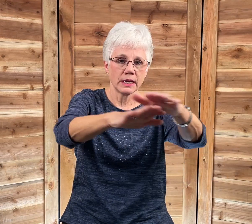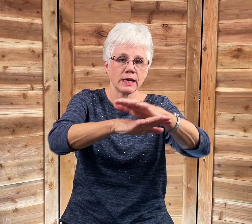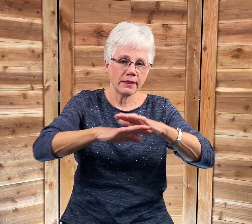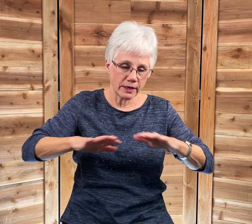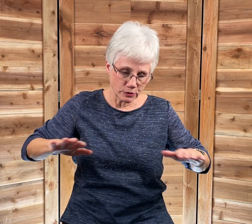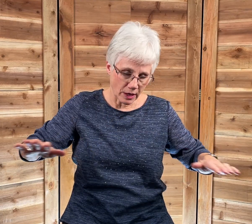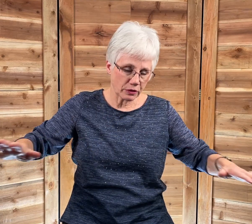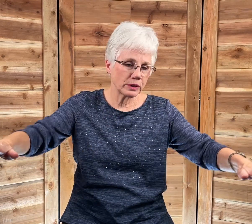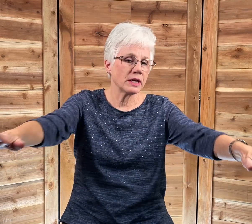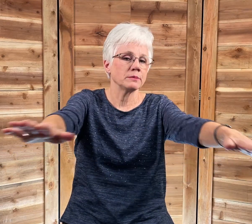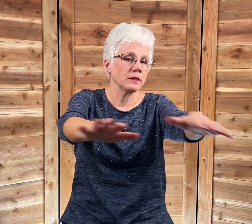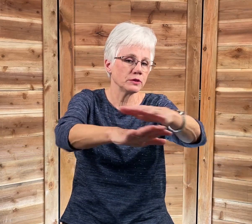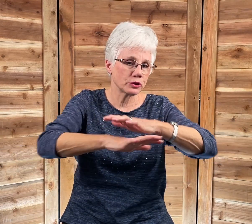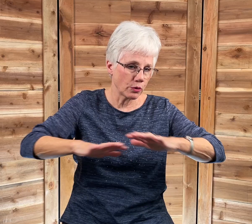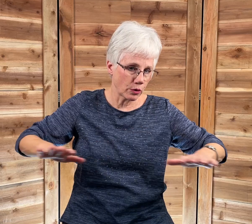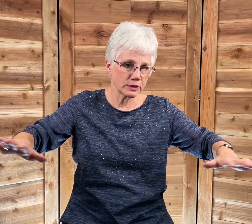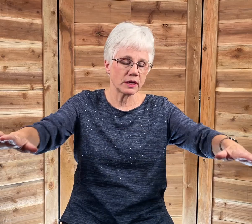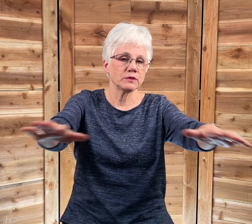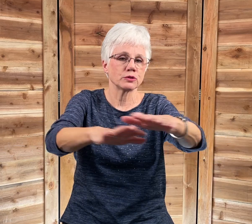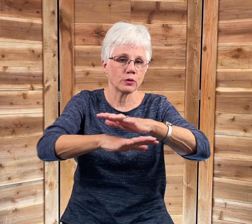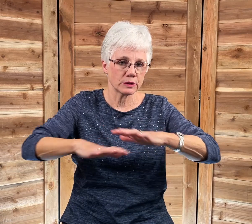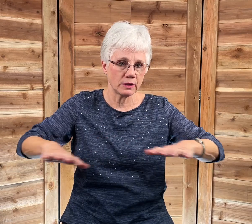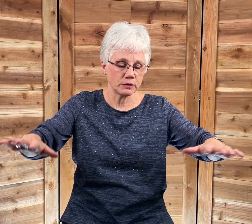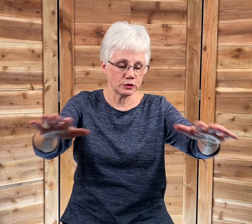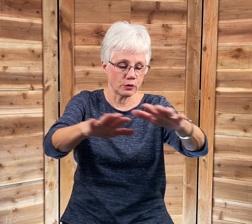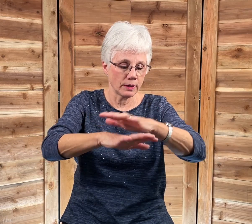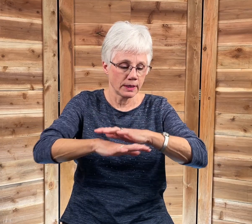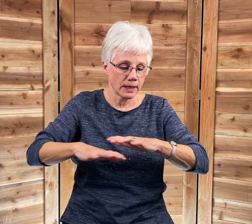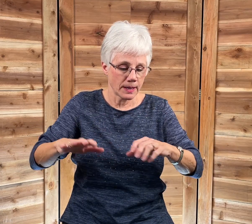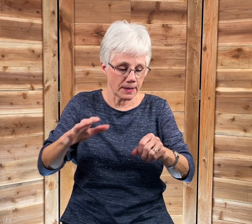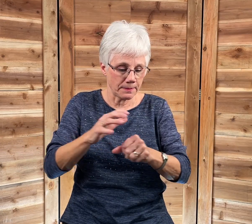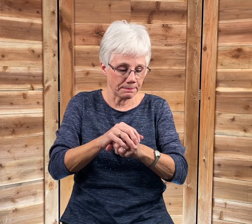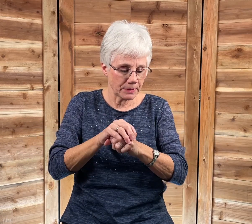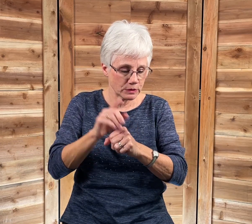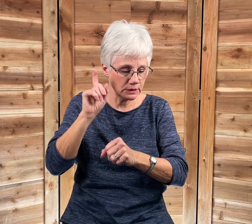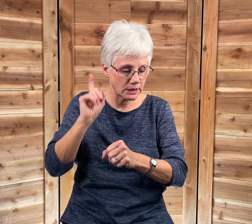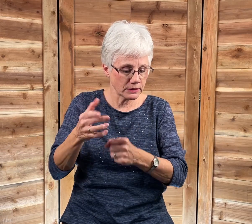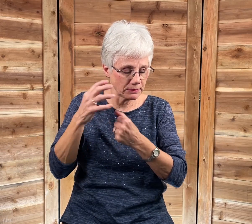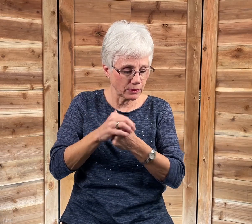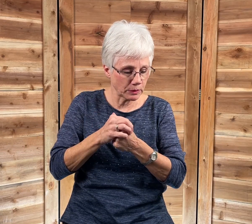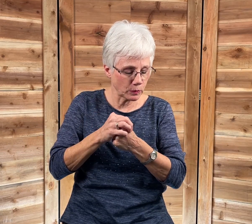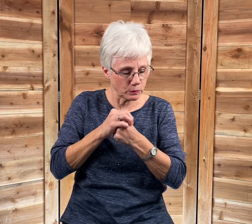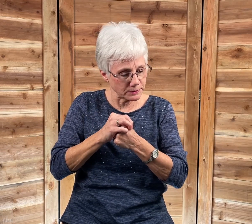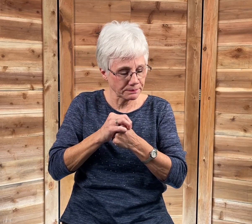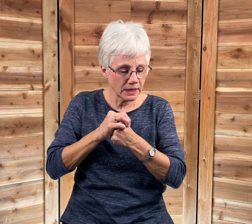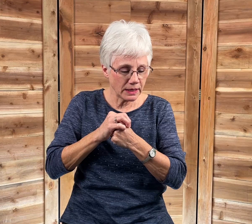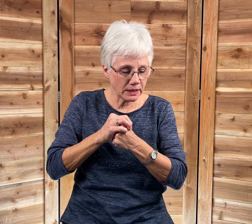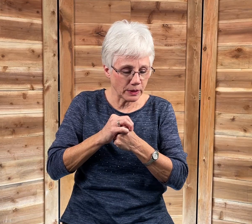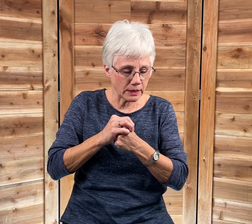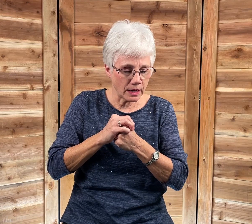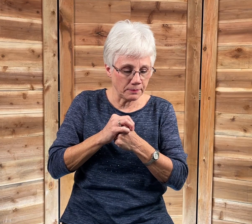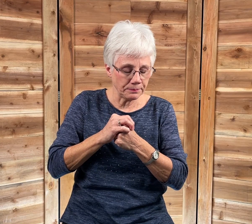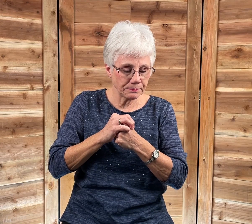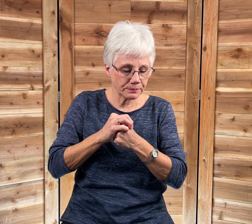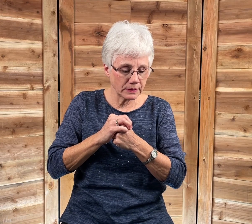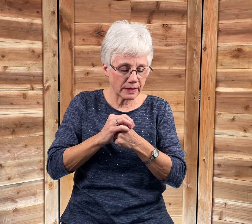shore. And they do that 3 times. Safe to shore, safe to shore, safe to shore. I was going to say something. Now I don't remember what it was.